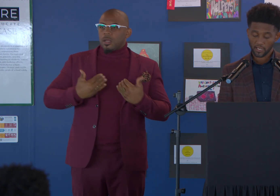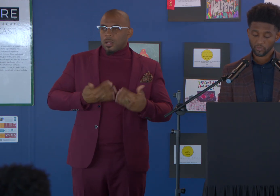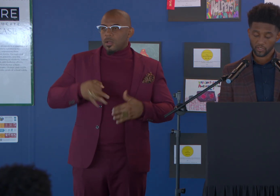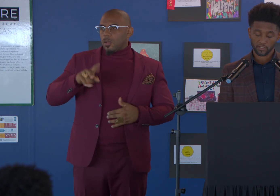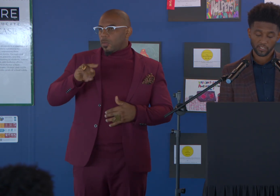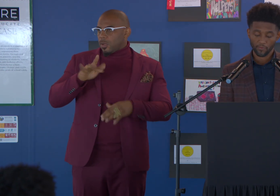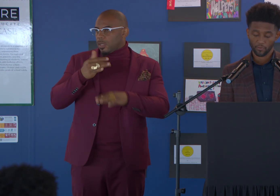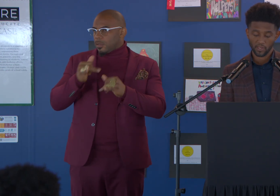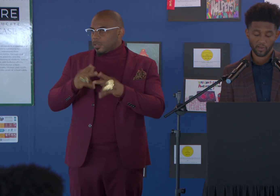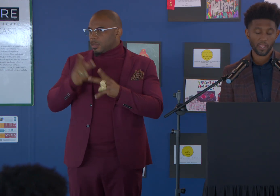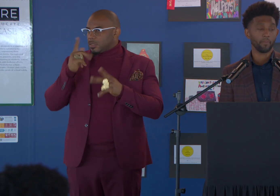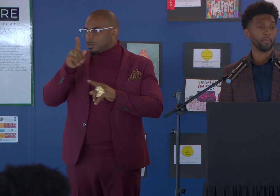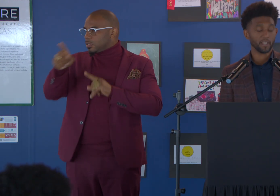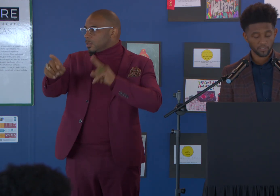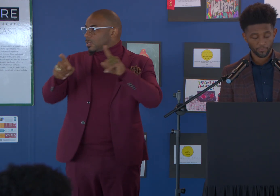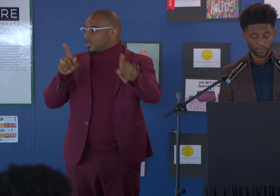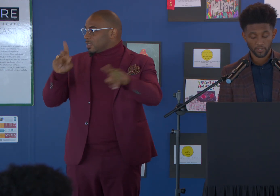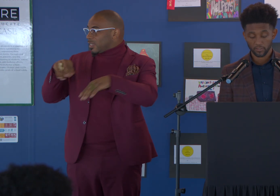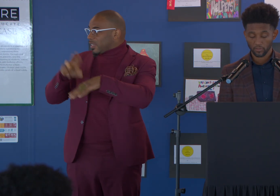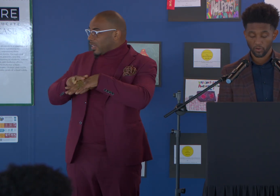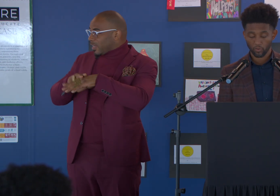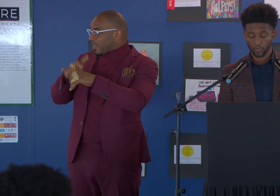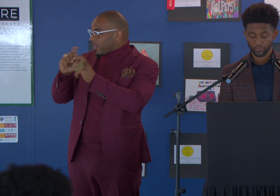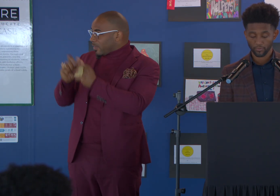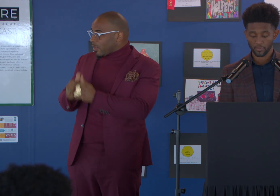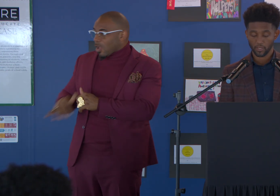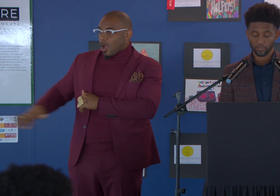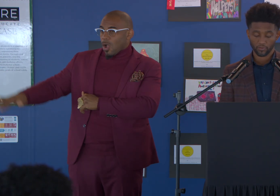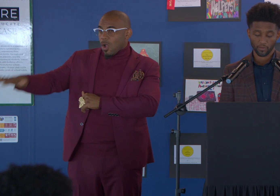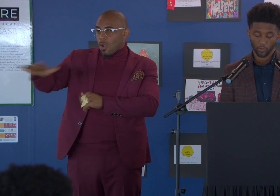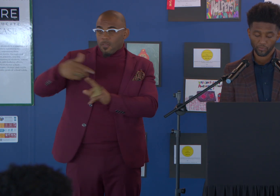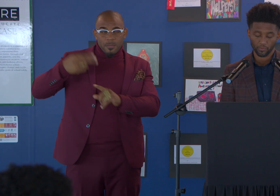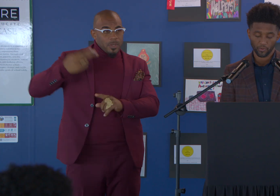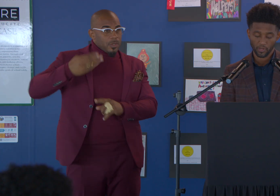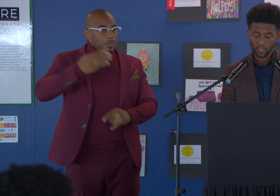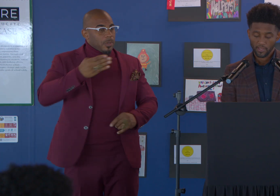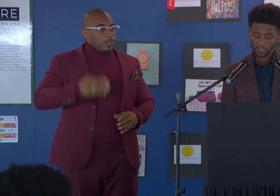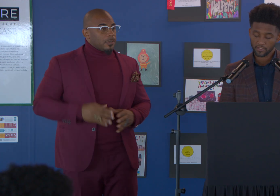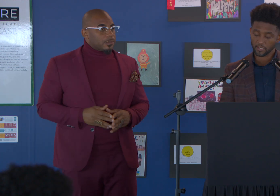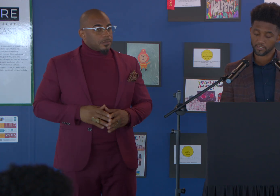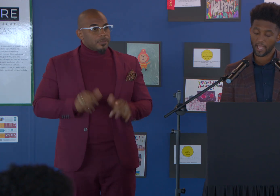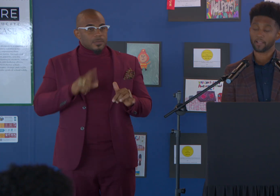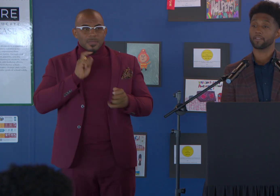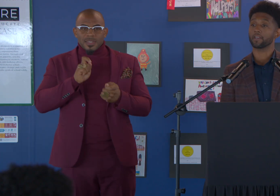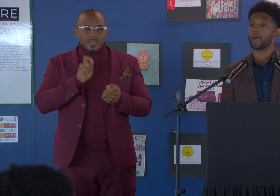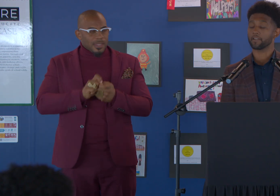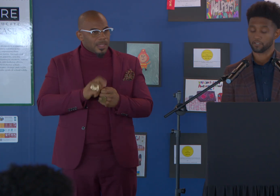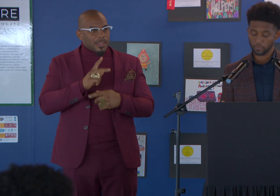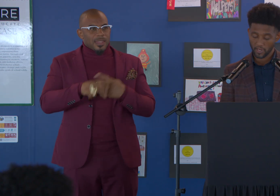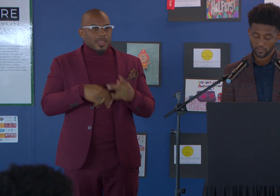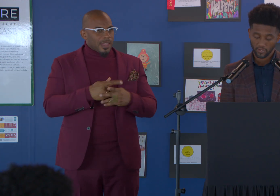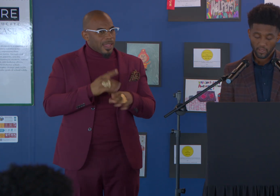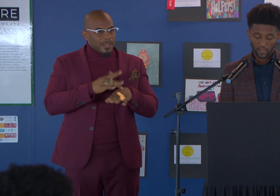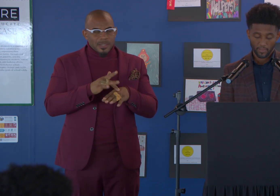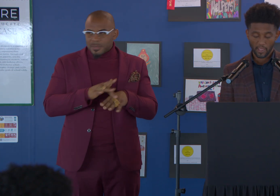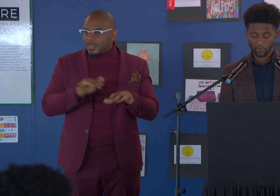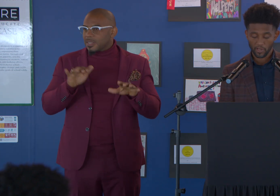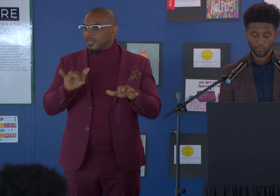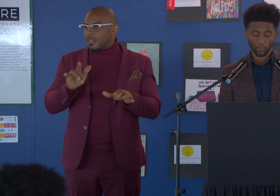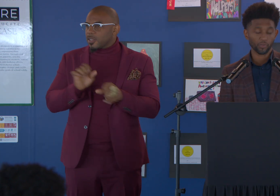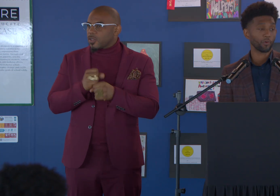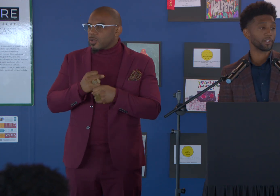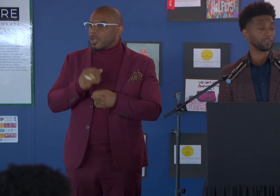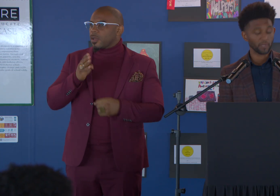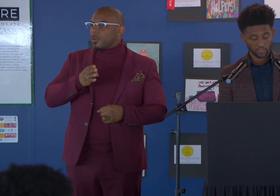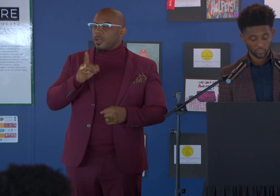the sites you can see from here, and major figures across from the history of Baltimore. This is exactly the kind of space that